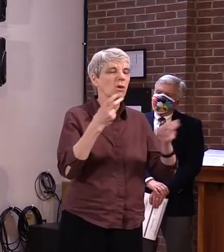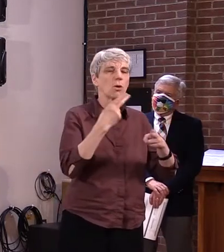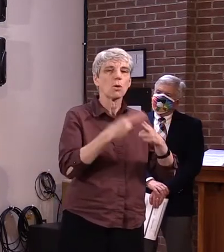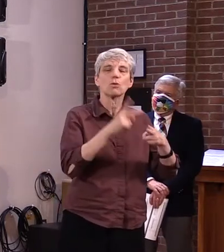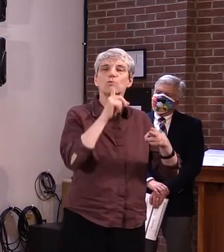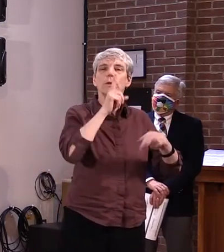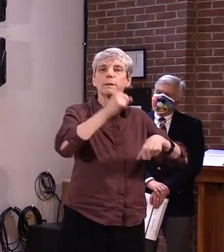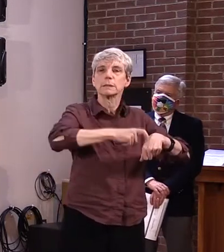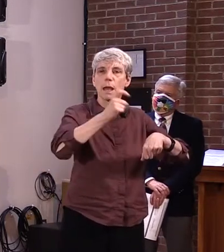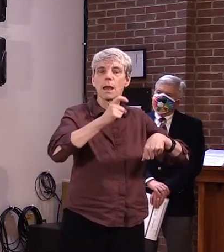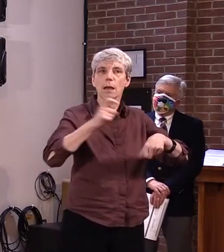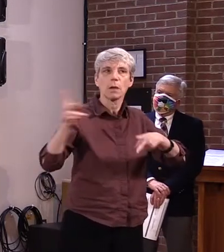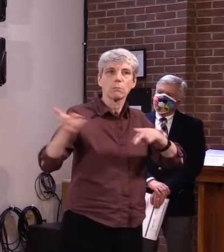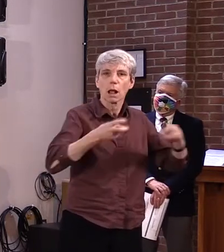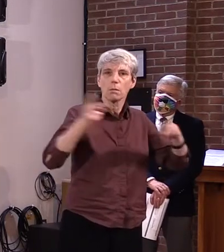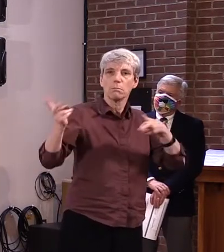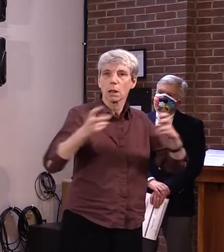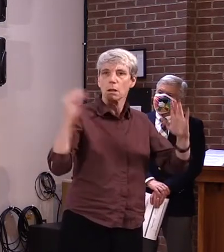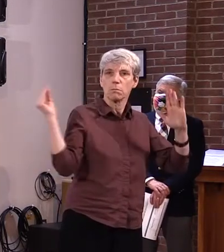gets new information in,